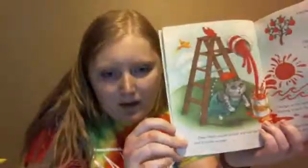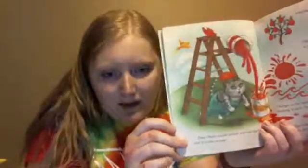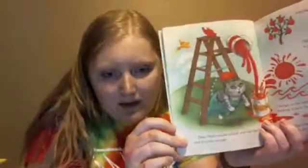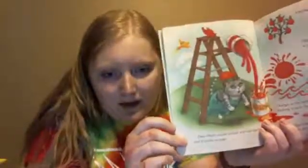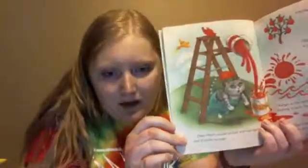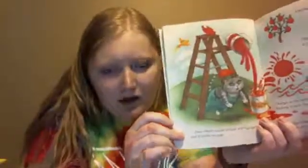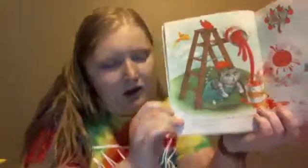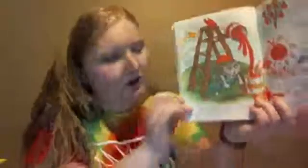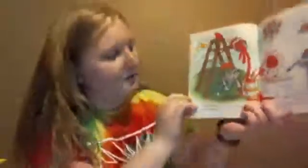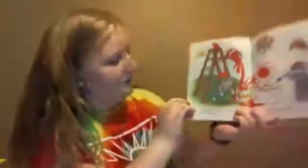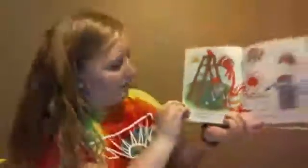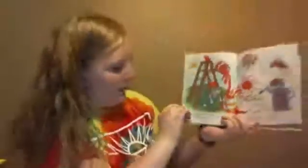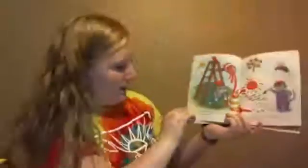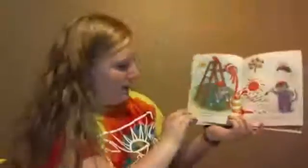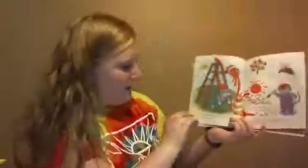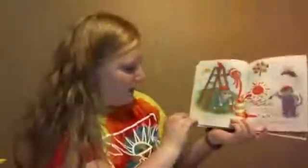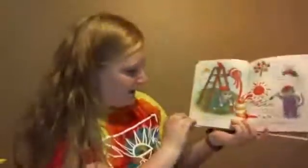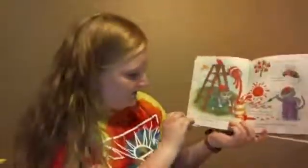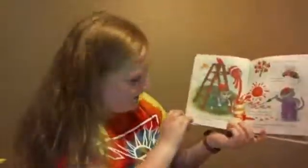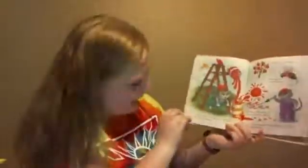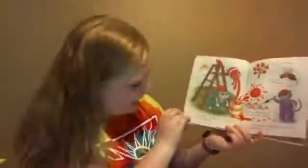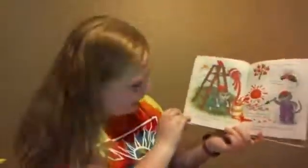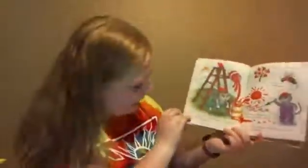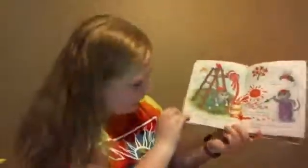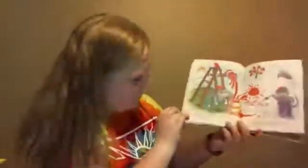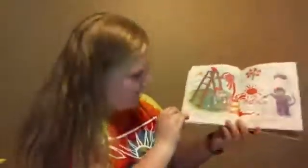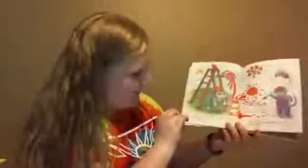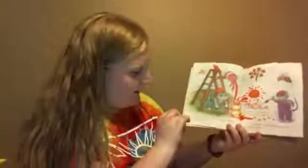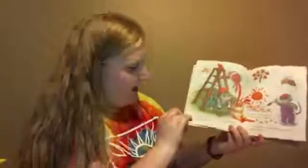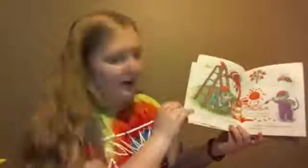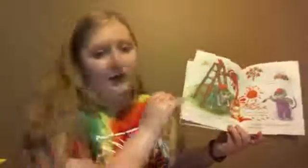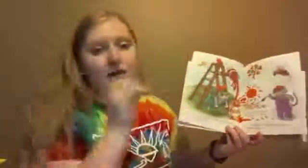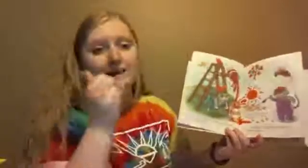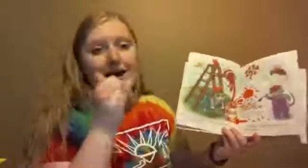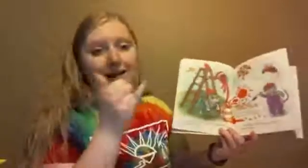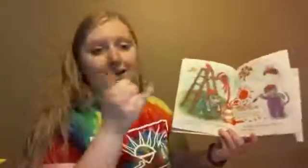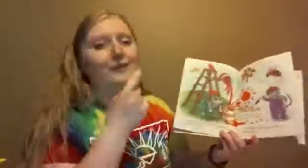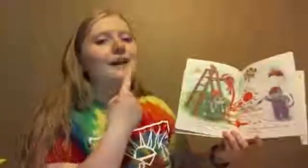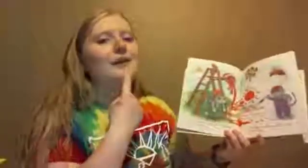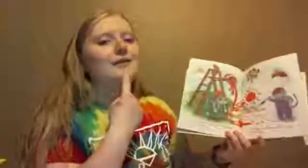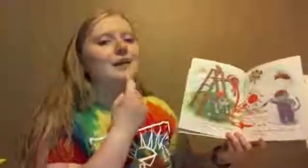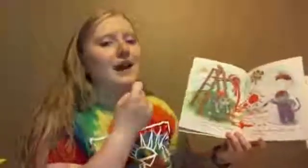Then Hush mixed yellow and red together. Yellow and red.